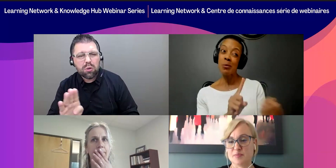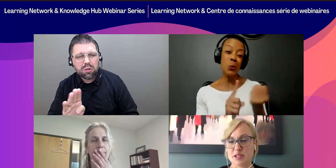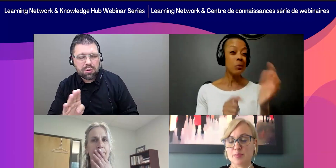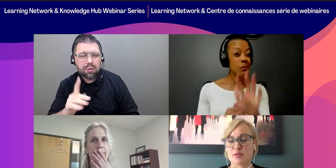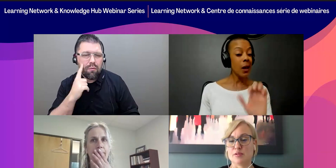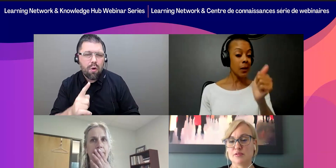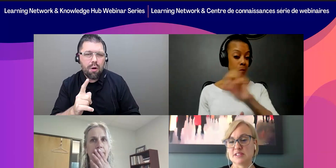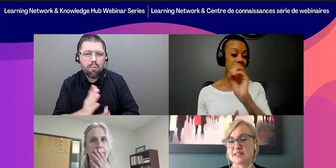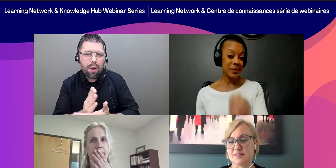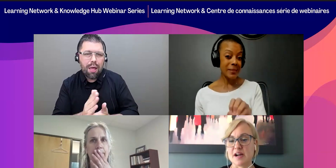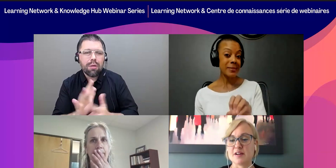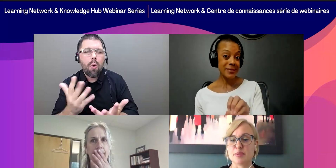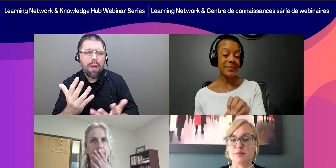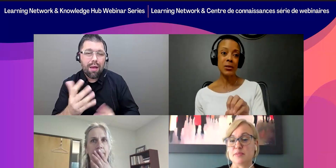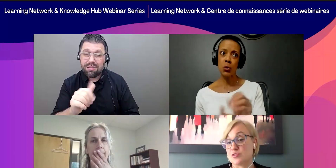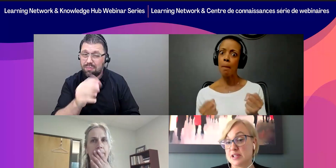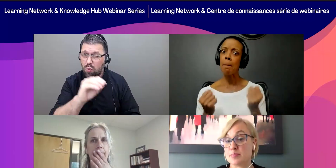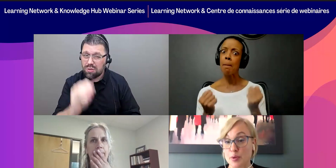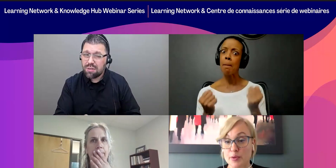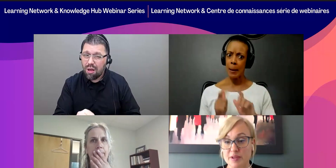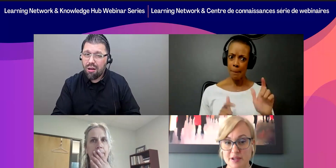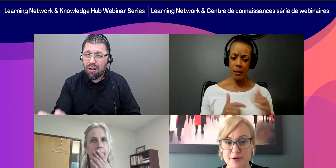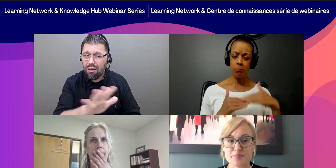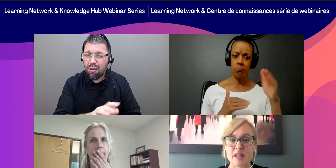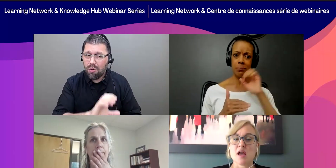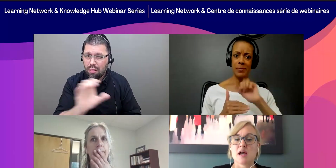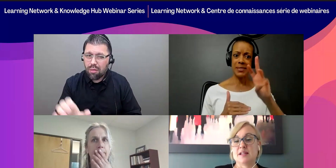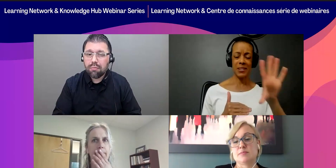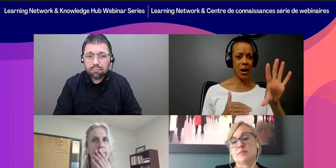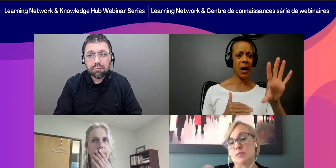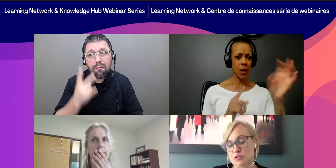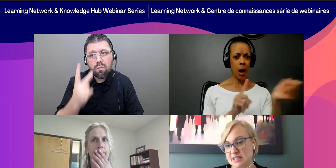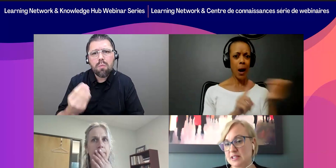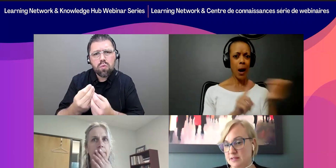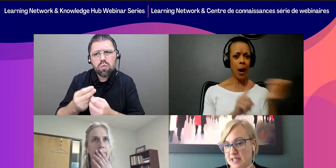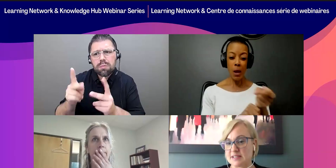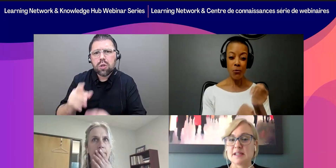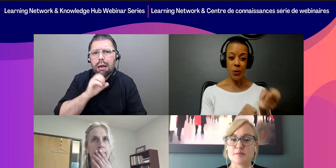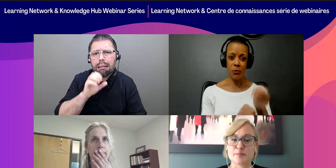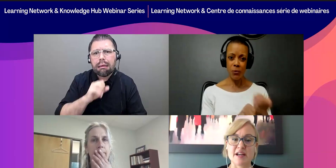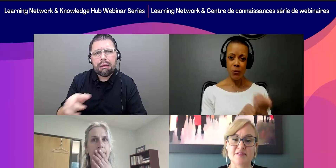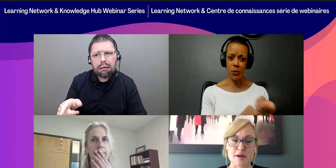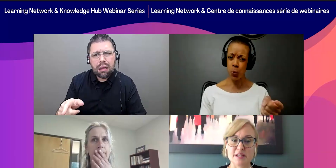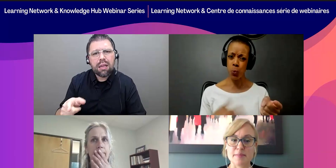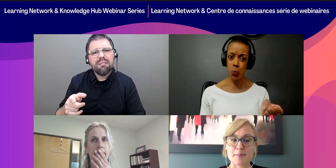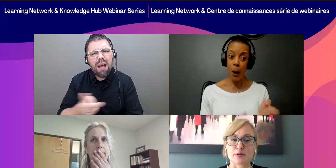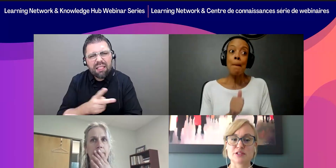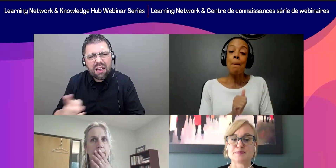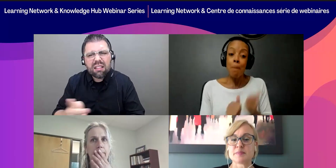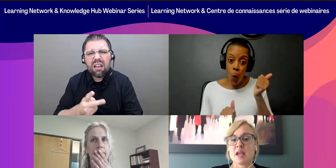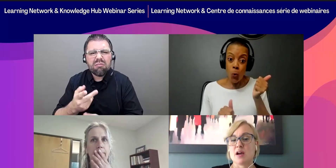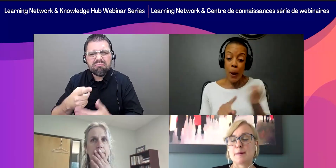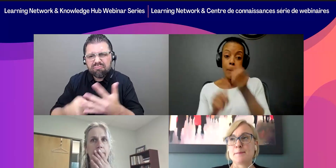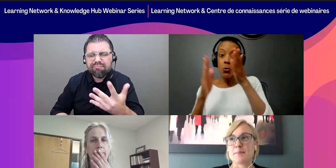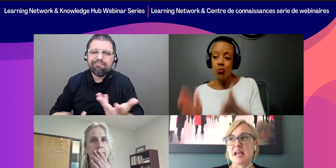is a lot of people over 65 being mistreated per year, and mostly, like I said, by family